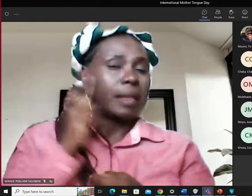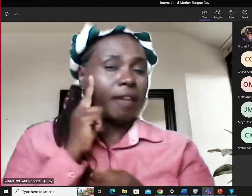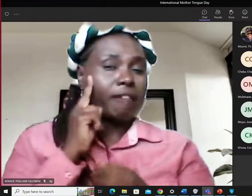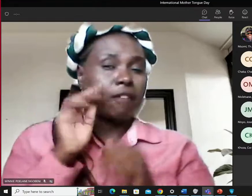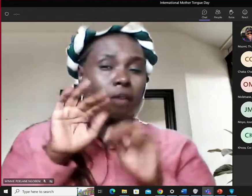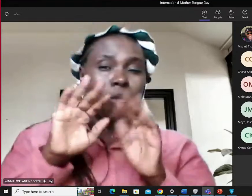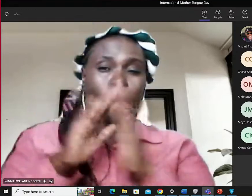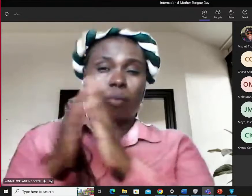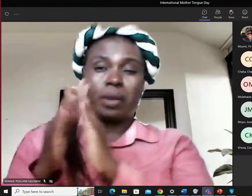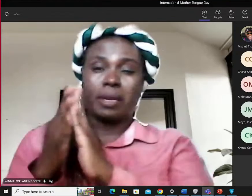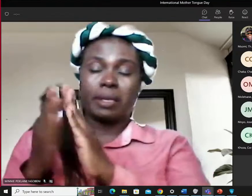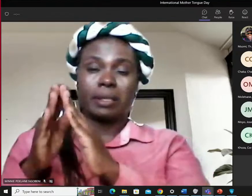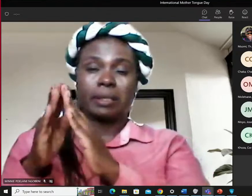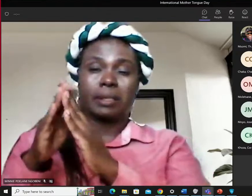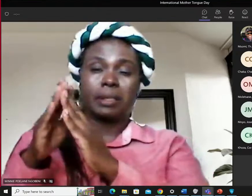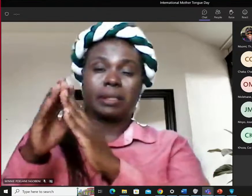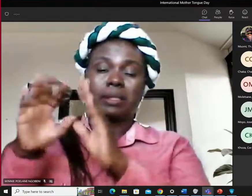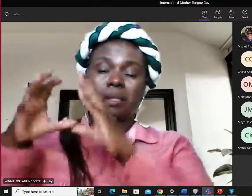community.